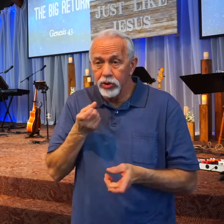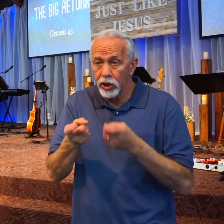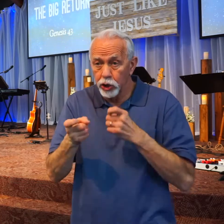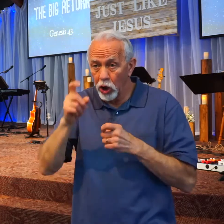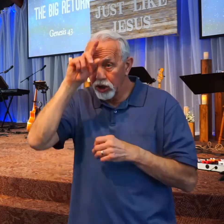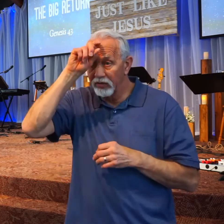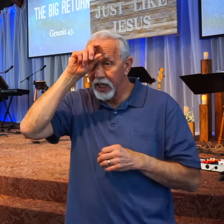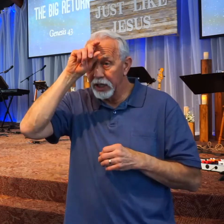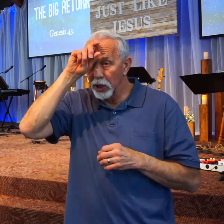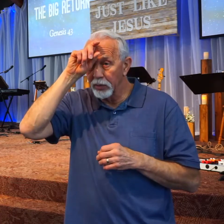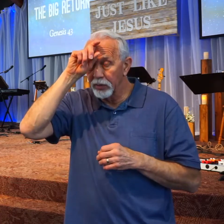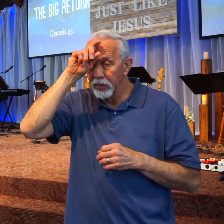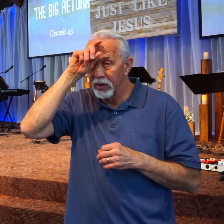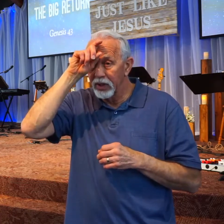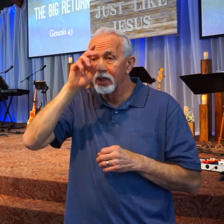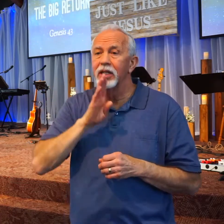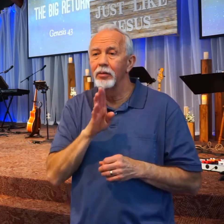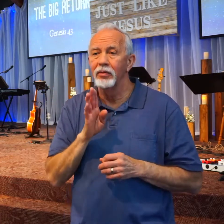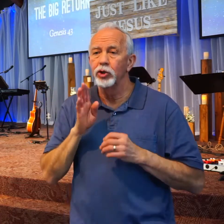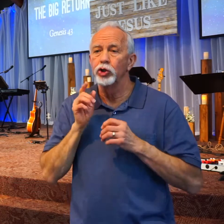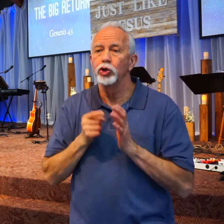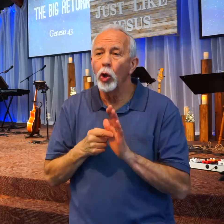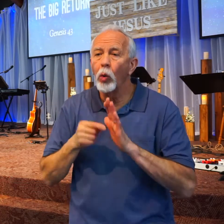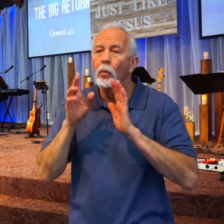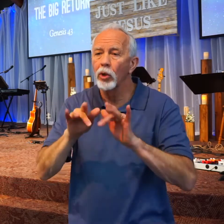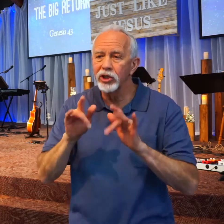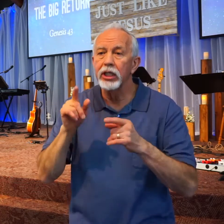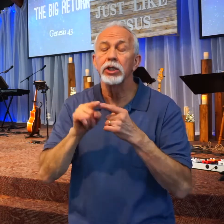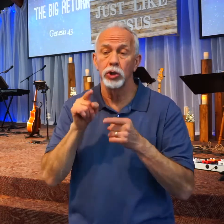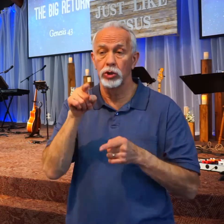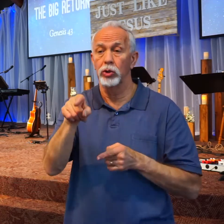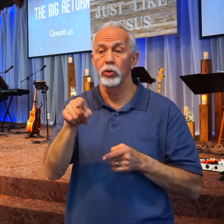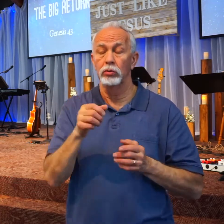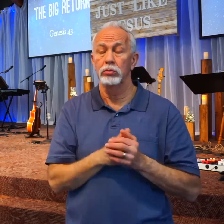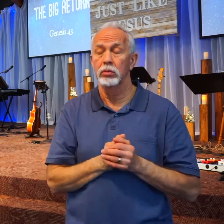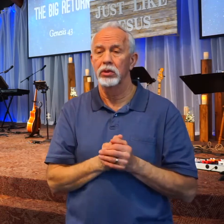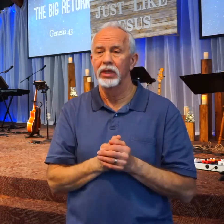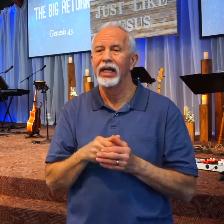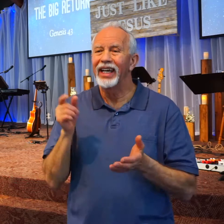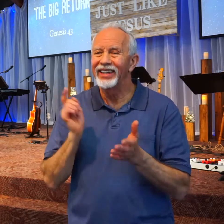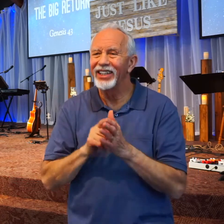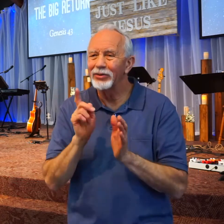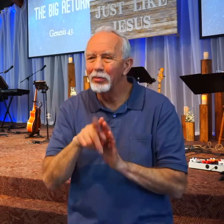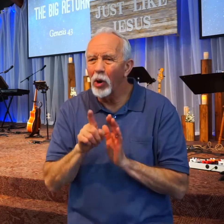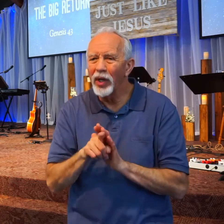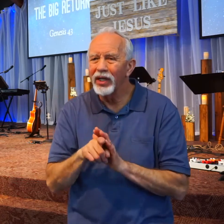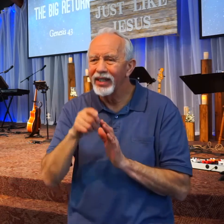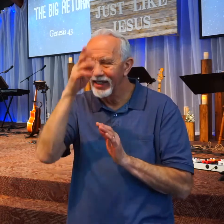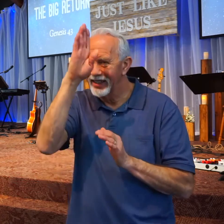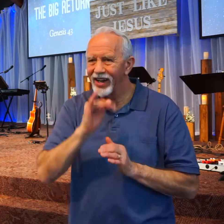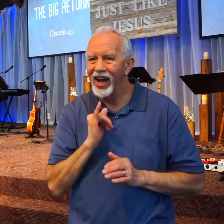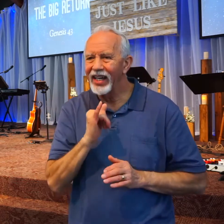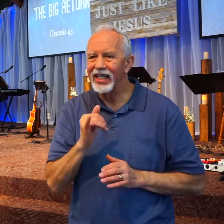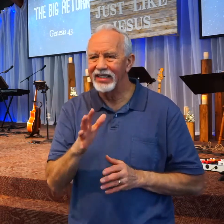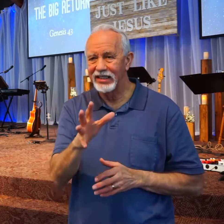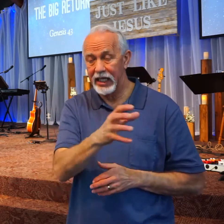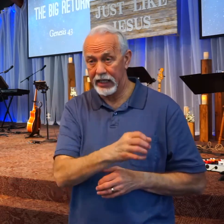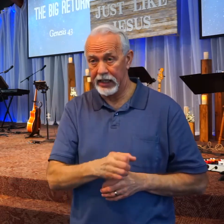may he cause the man to be merciful to you. And in this moment, God is actually